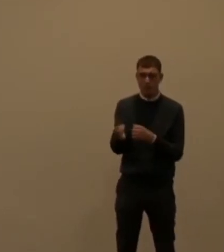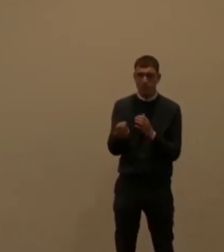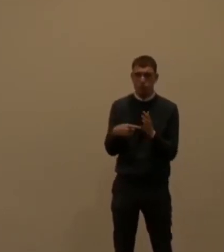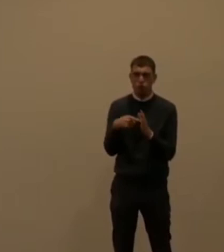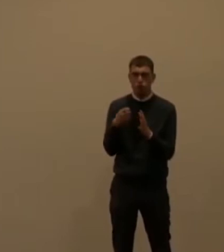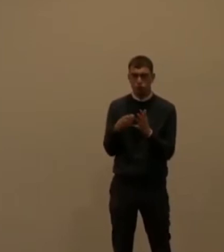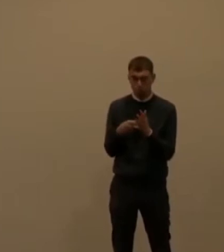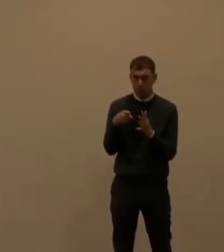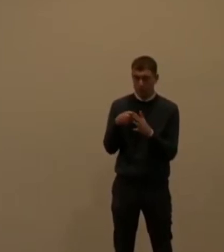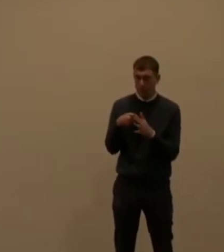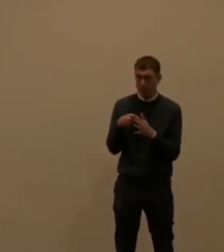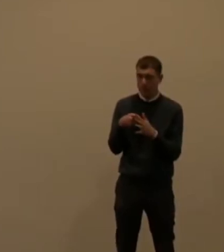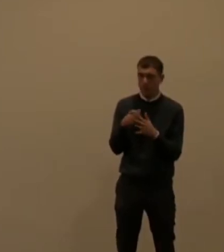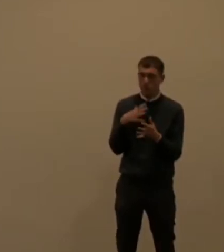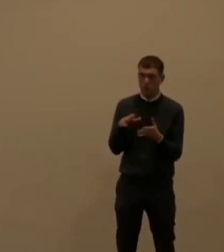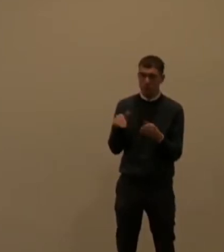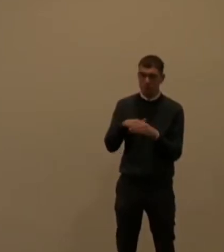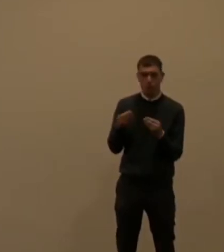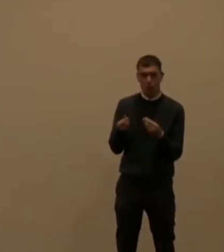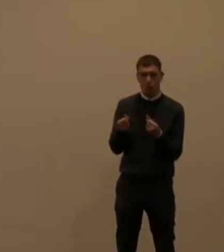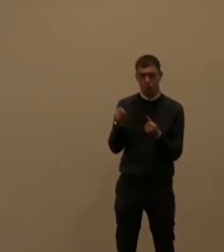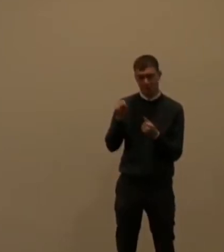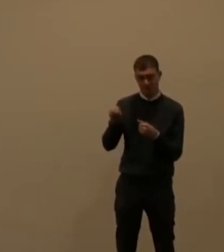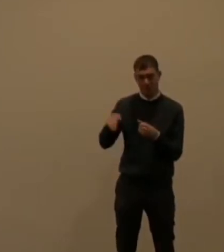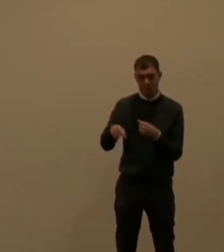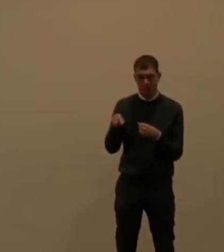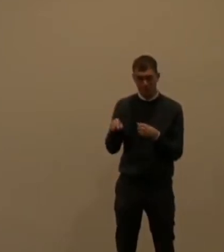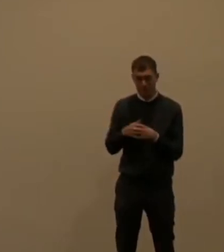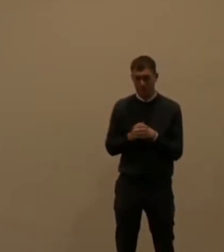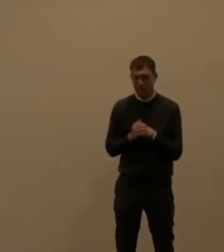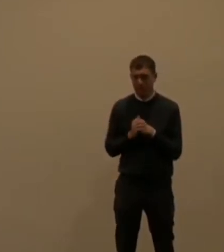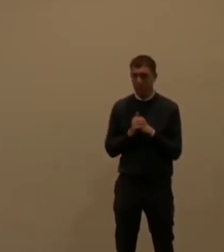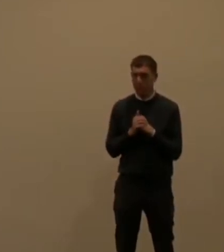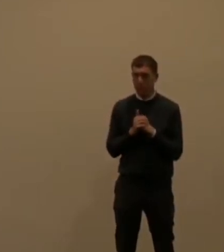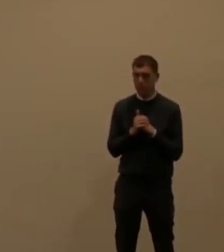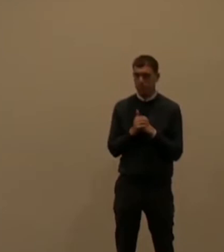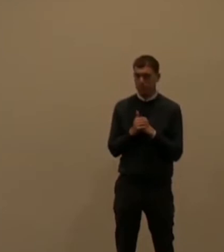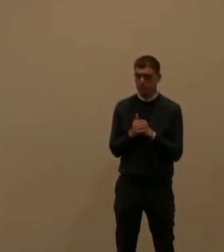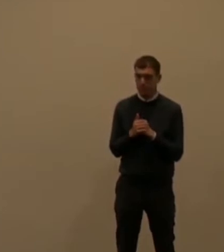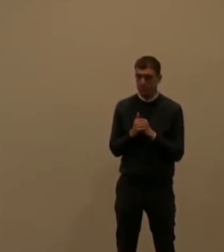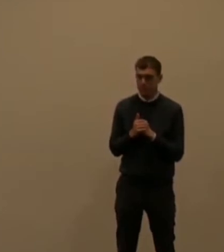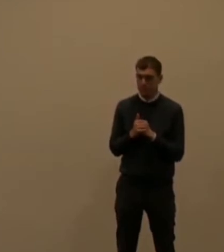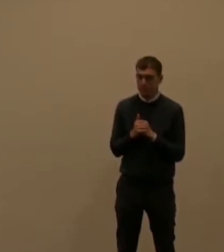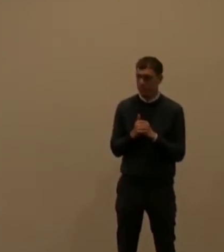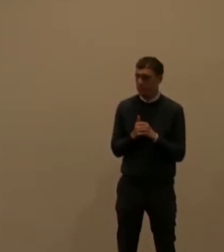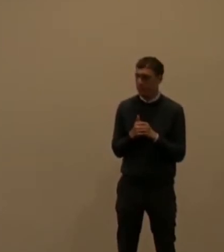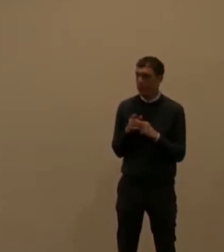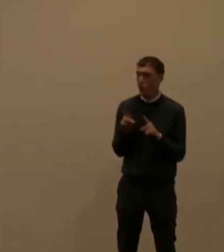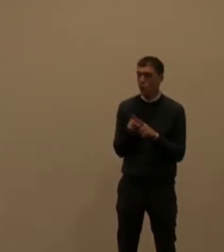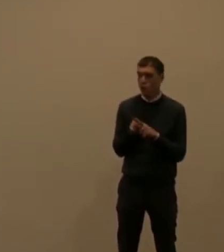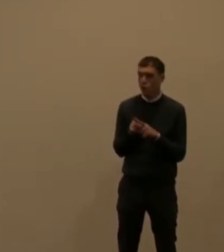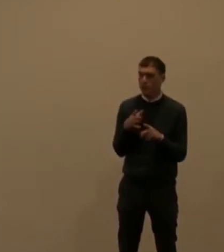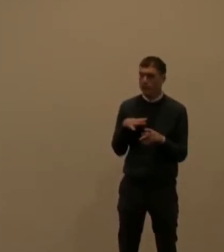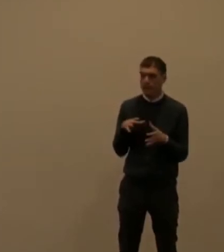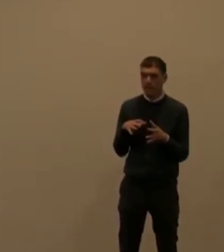partner in order to be able to get the resources from Microsoft. It was before also the fact that you needed to be a certain size